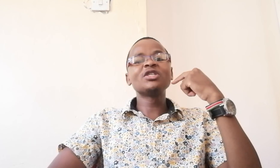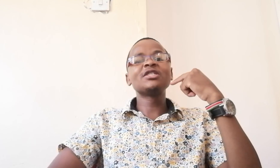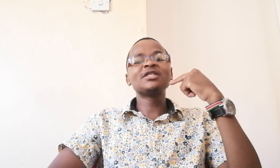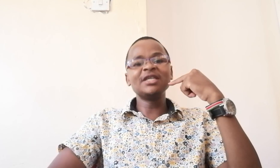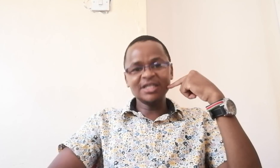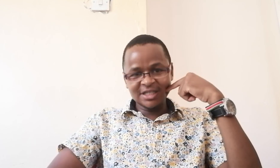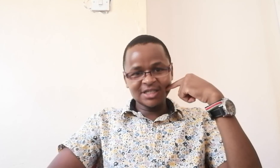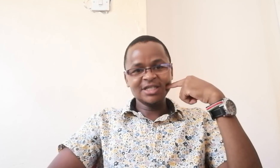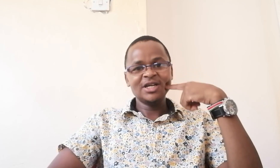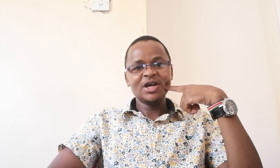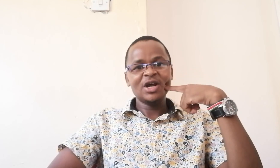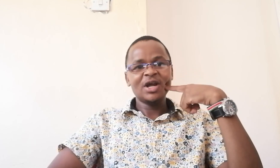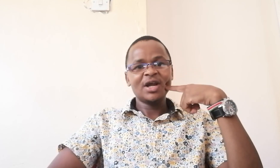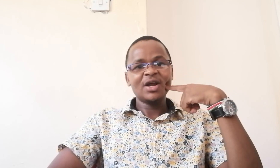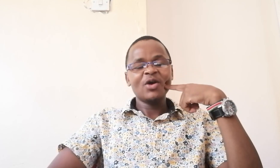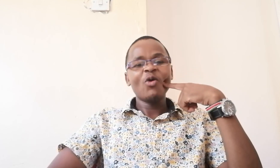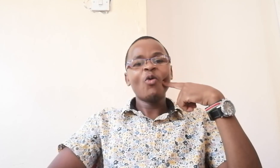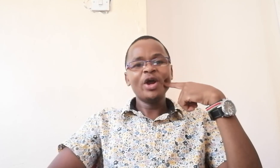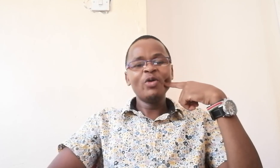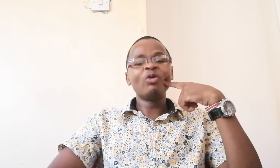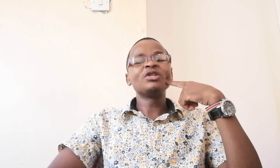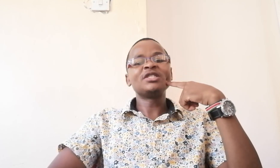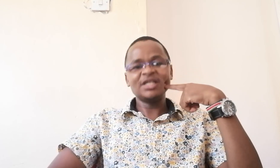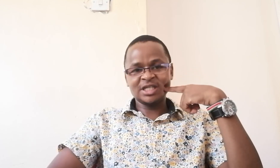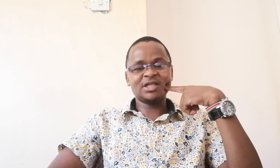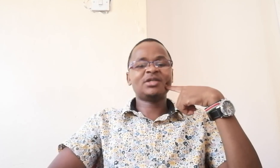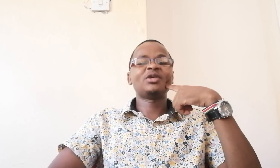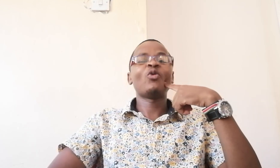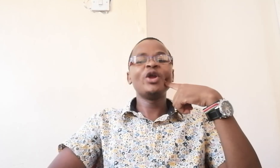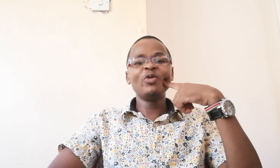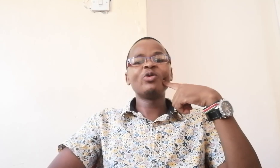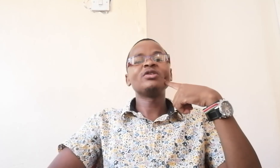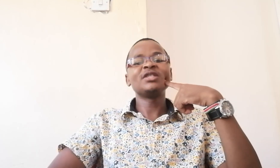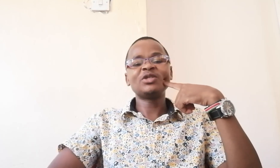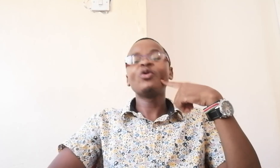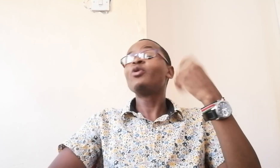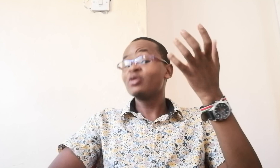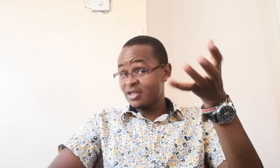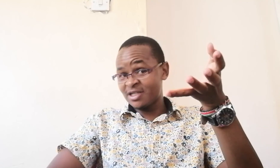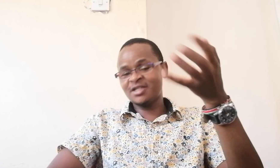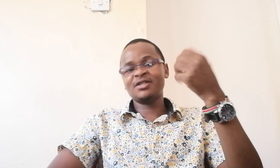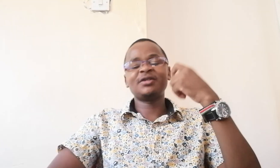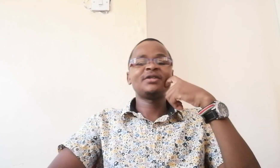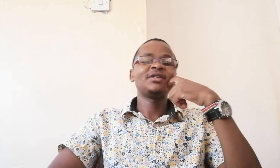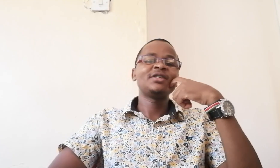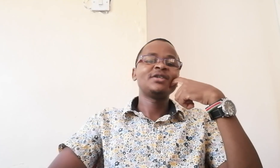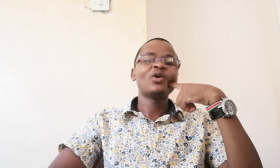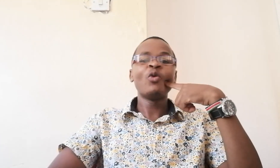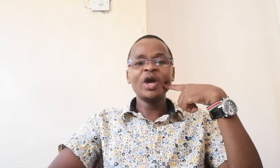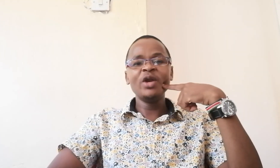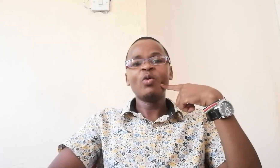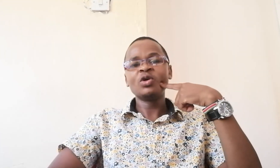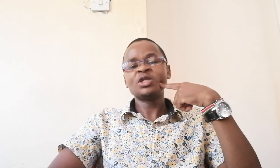was it? When was it? When was it? When was it? When was